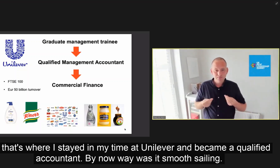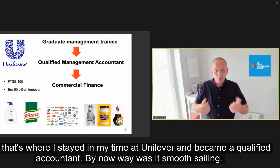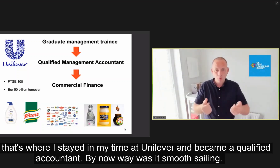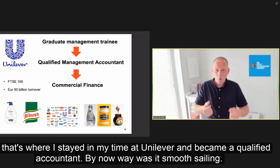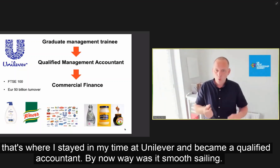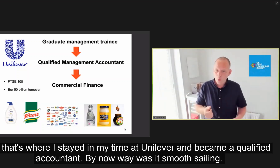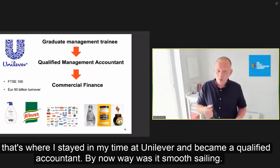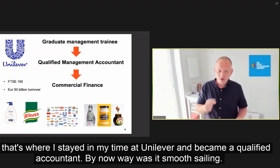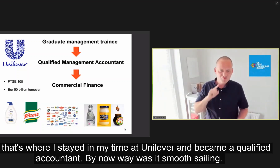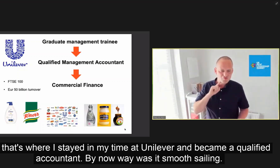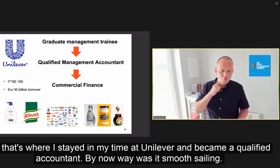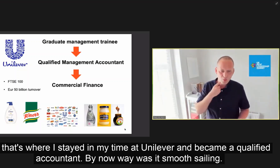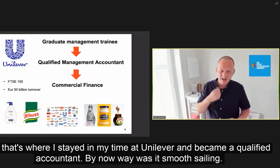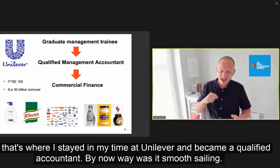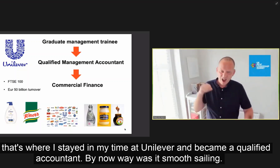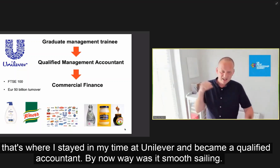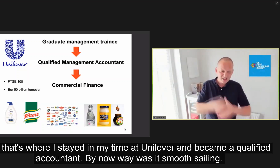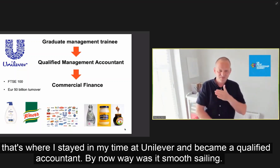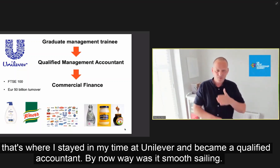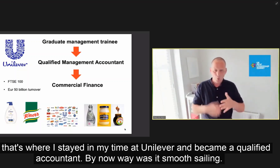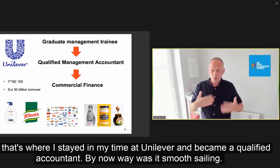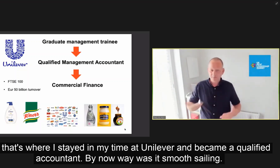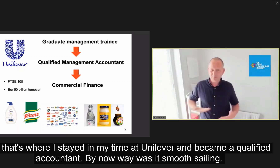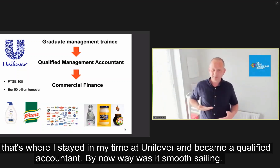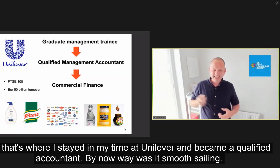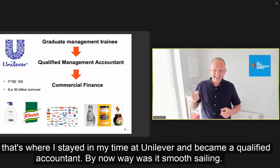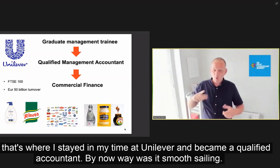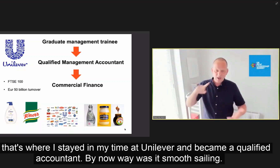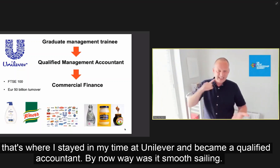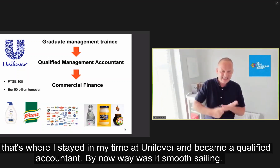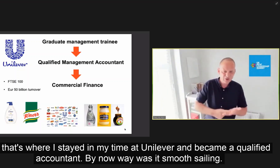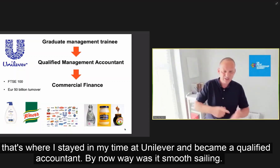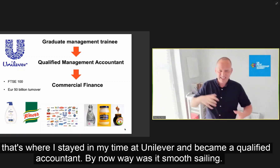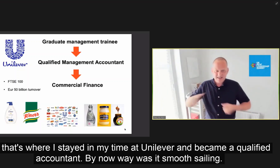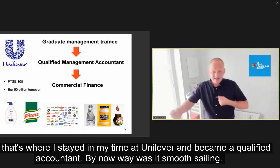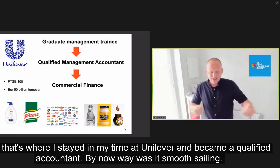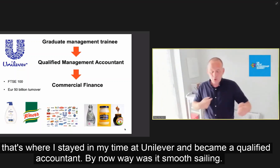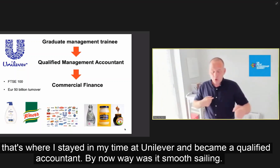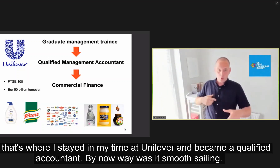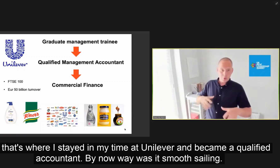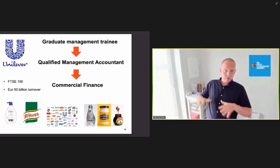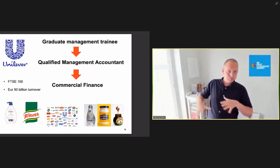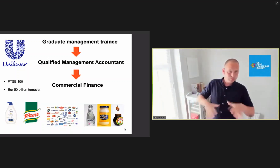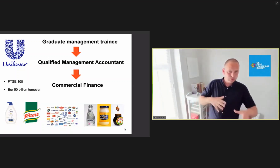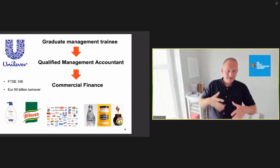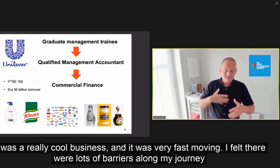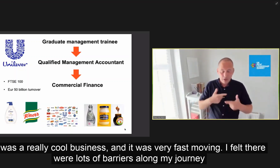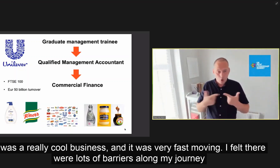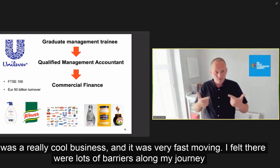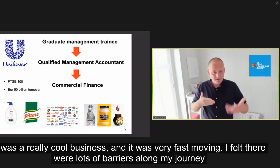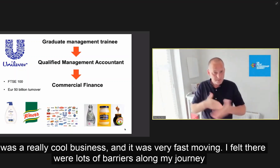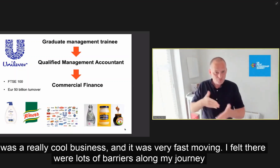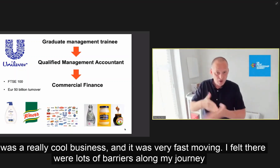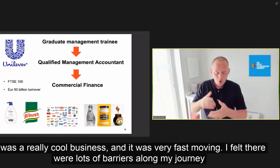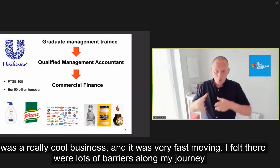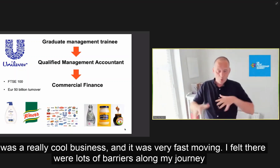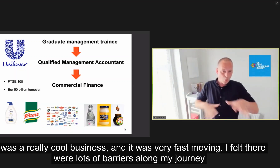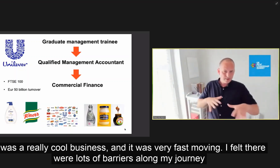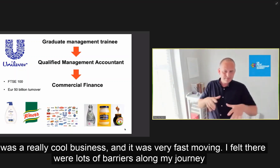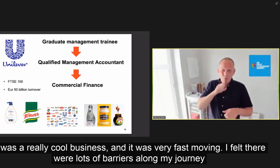became a qualified accountant, but in no ways was it smooth sailing. It was a really cool business. It was very fast moving.